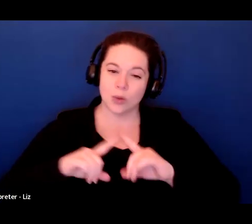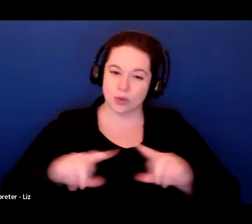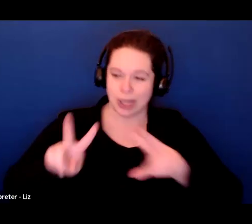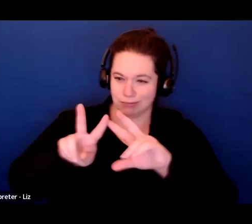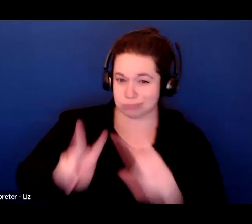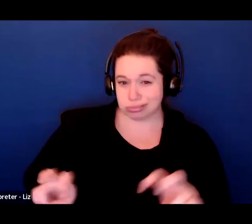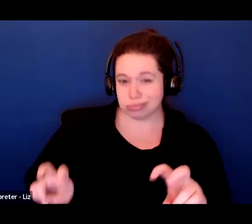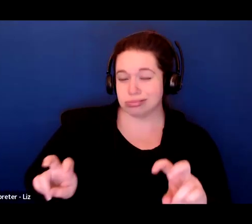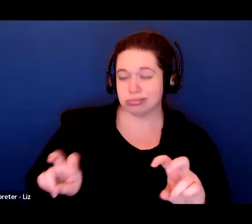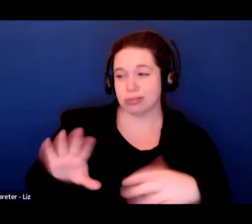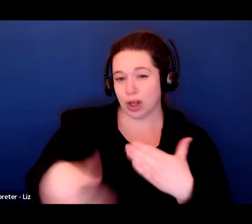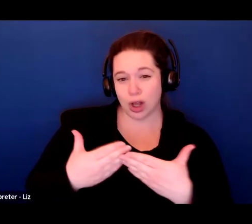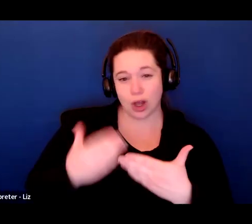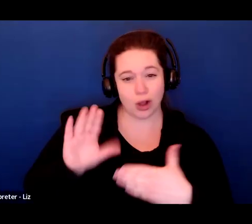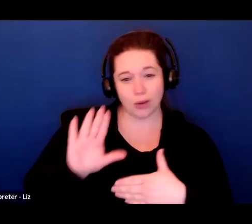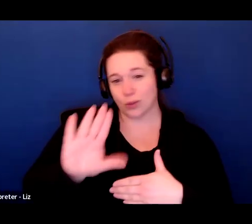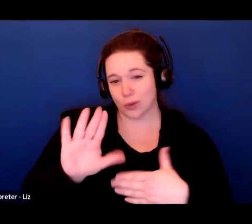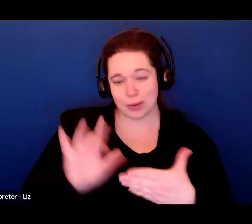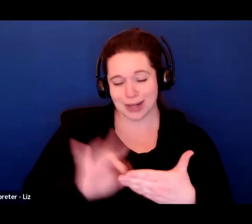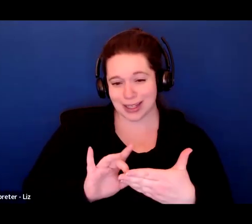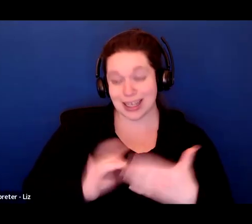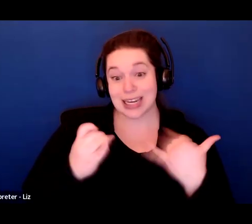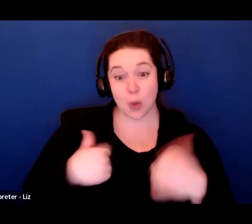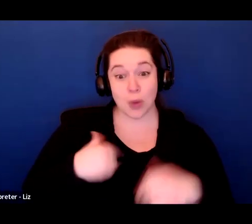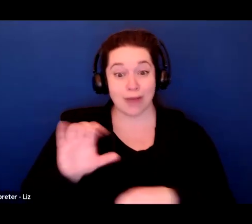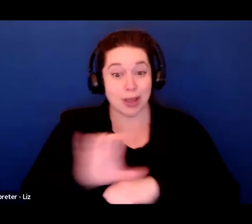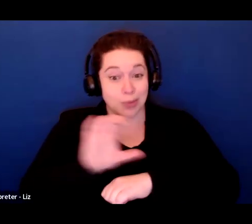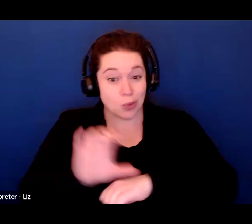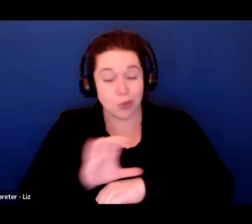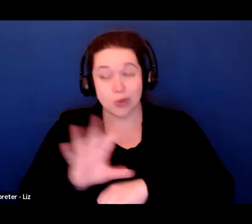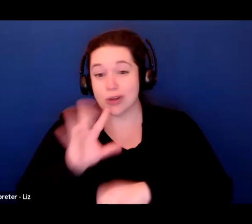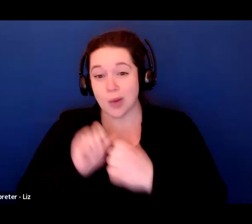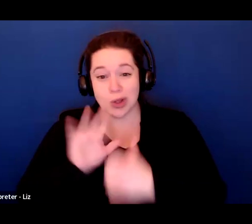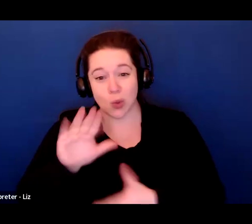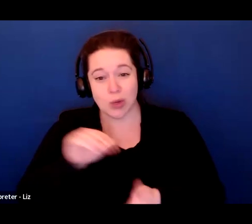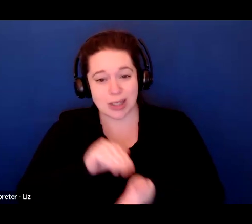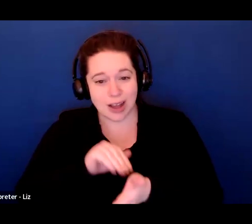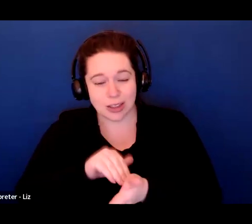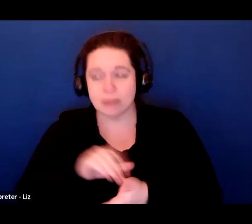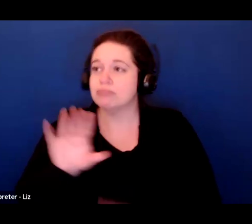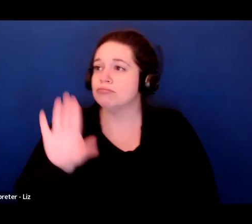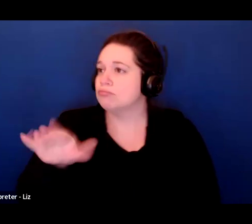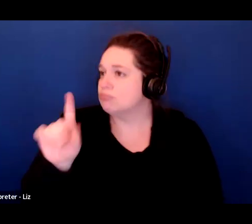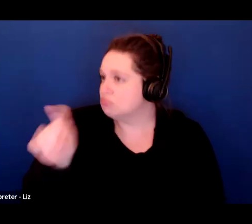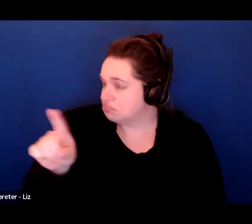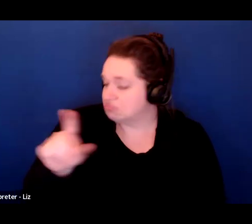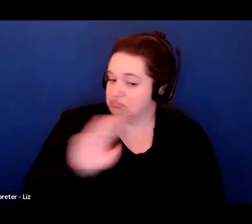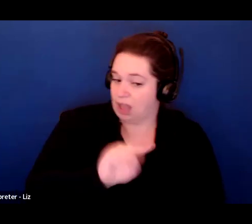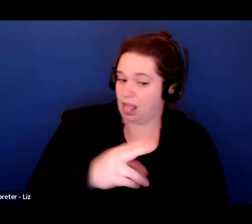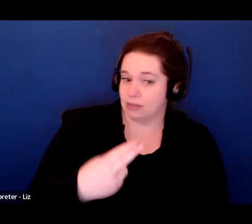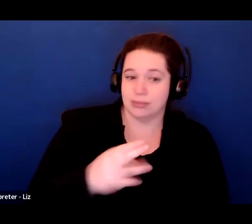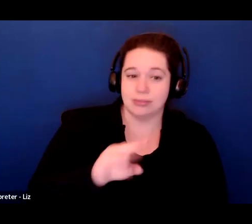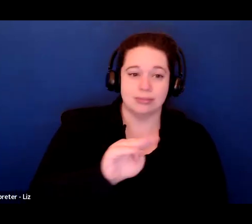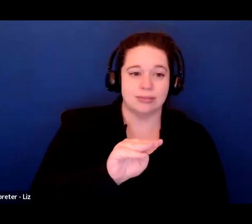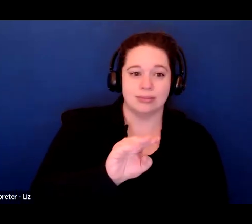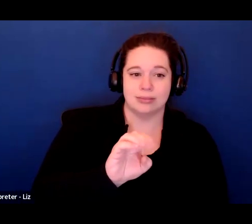that. We have computers now. All you have to do is talk to your doctor, ask if that would be okay, if that would be the